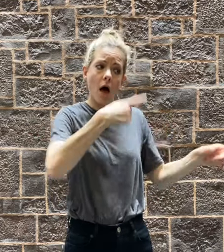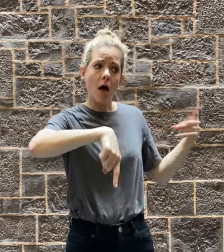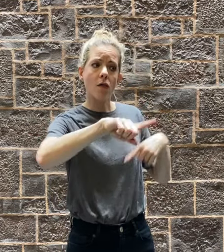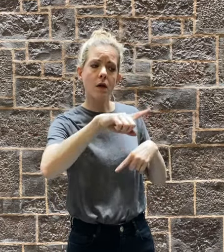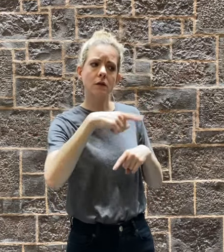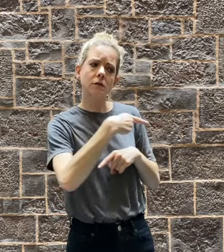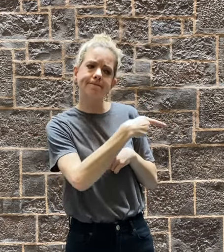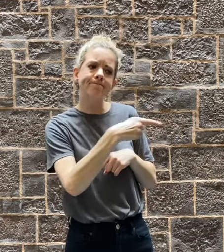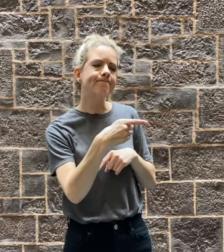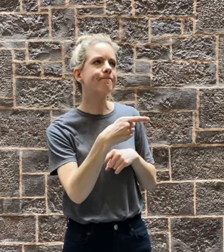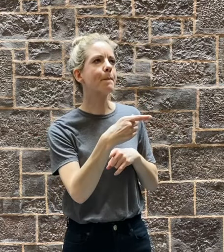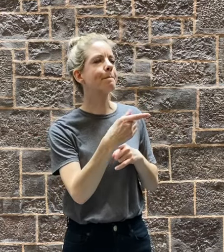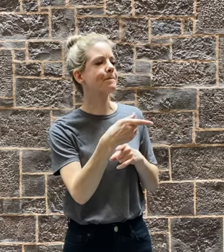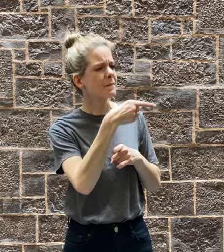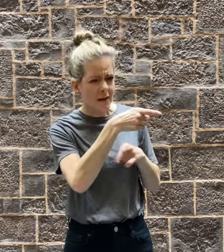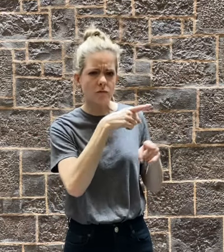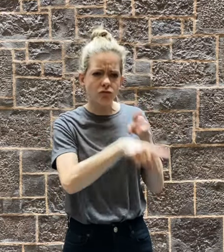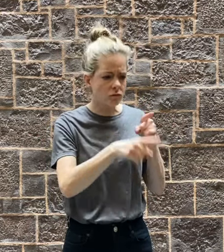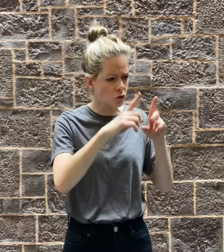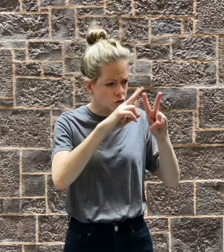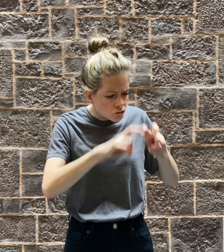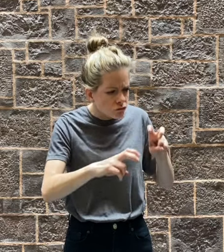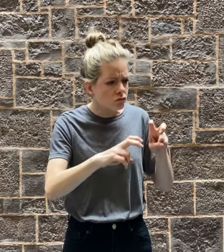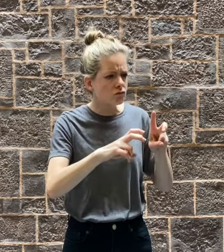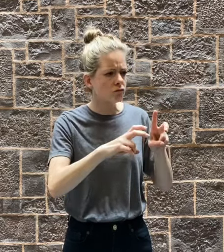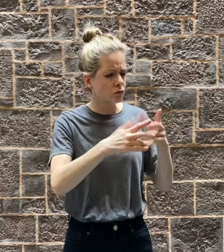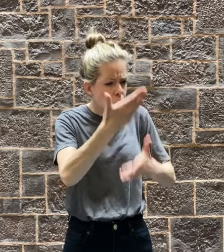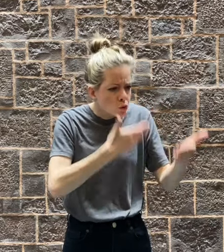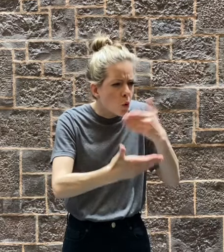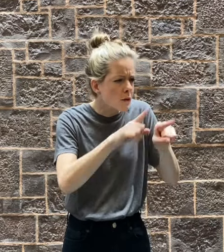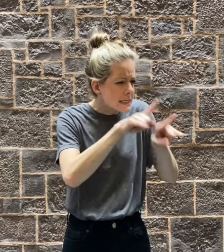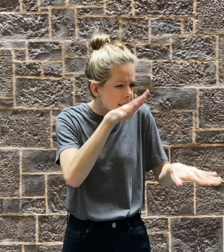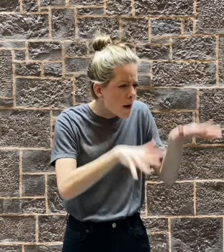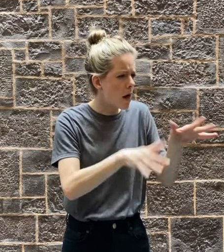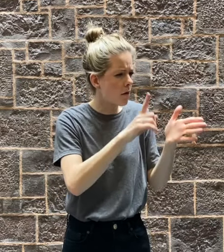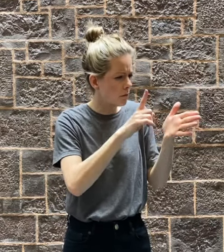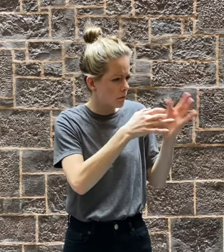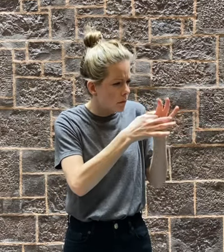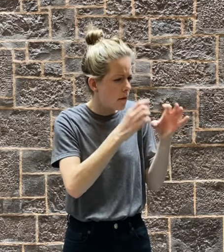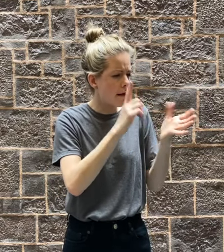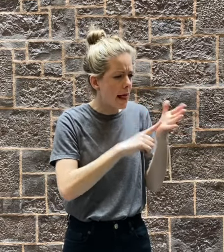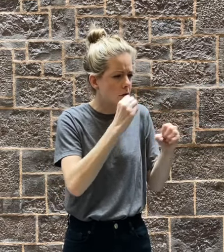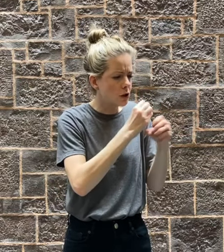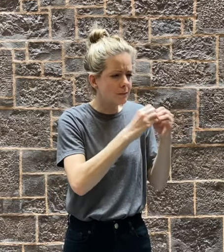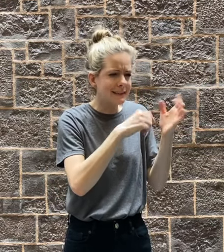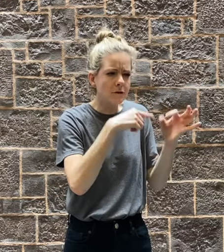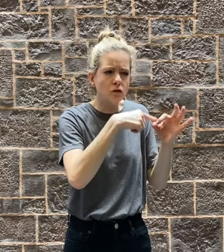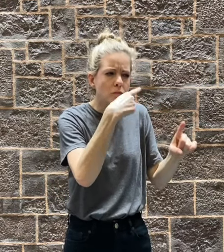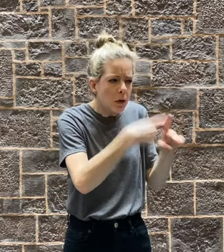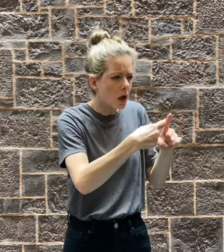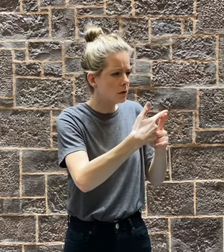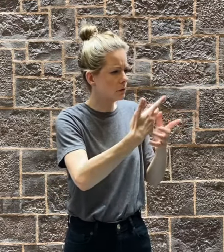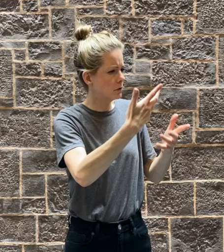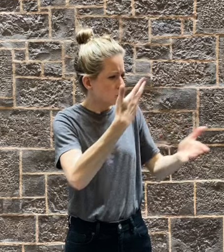trying to uncover similar narratives or see similar narratives, and it's been great